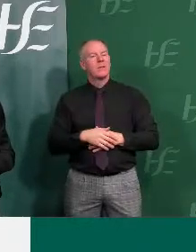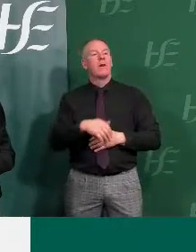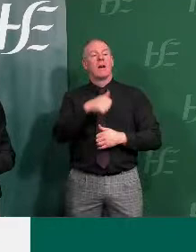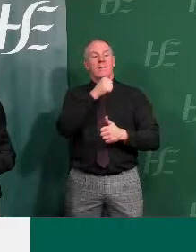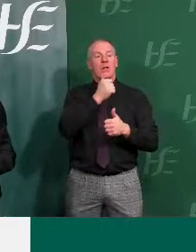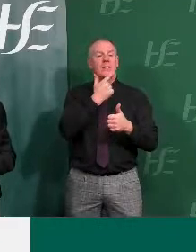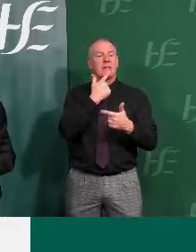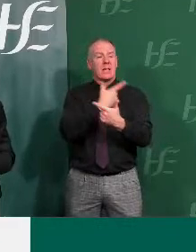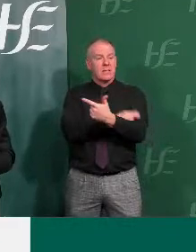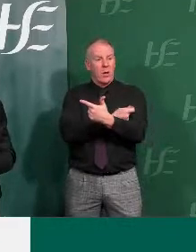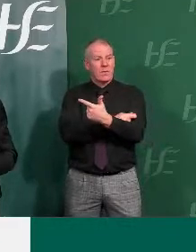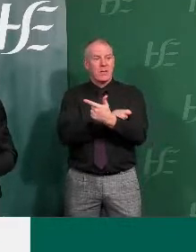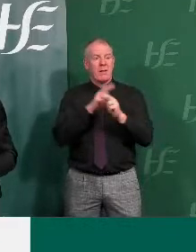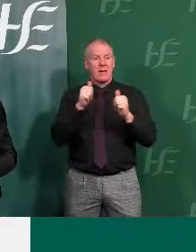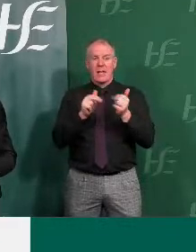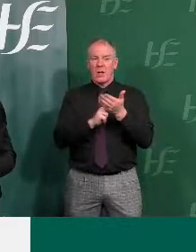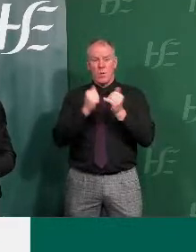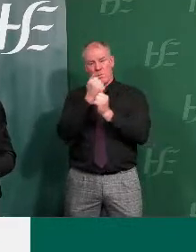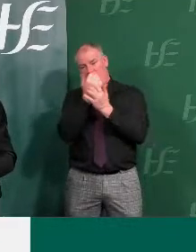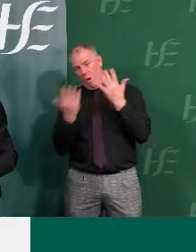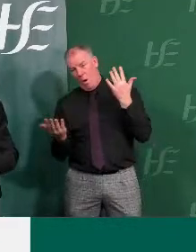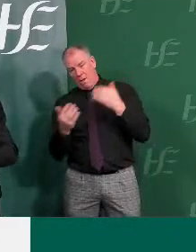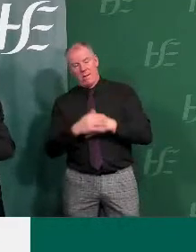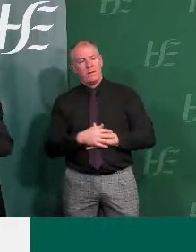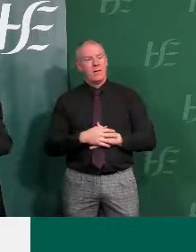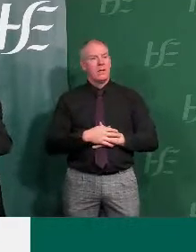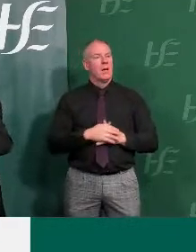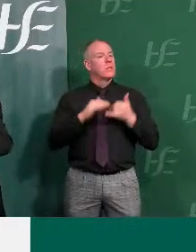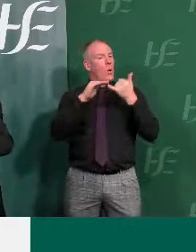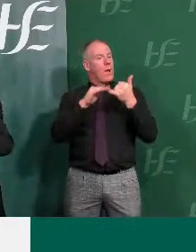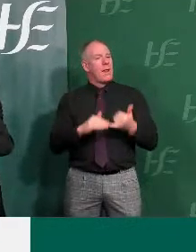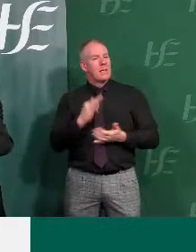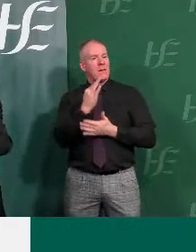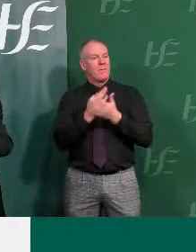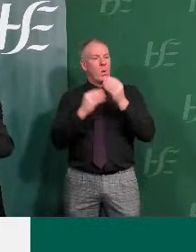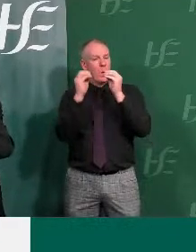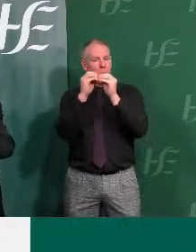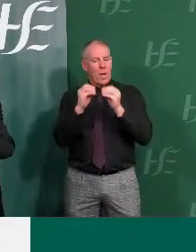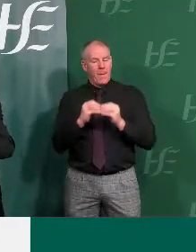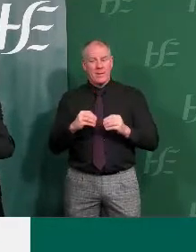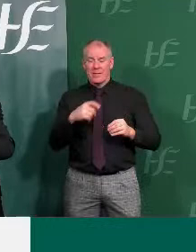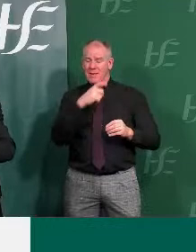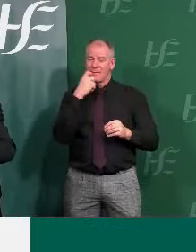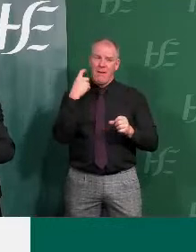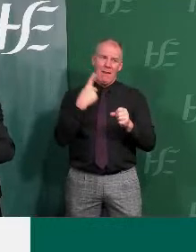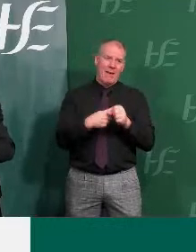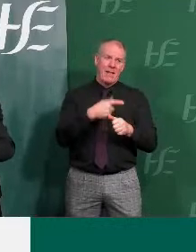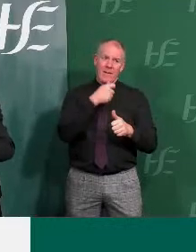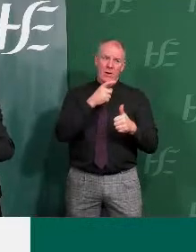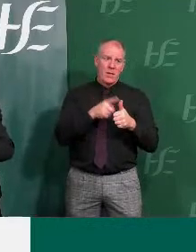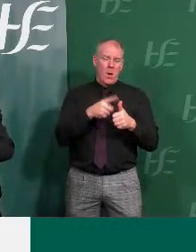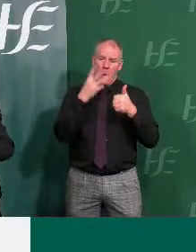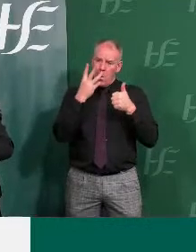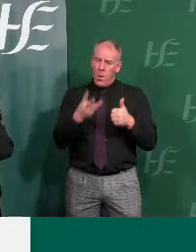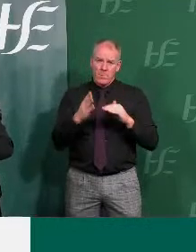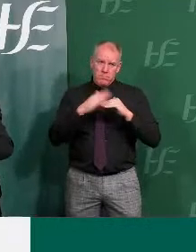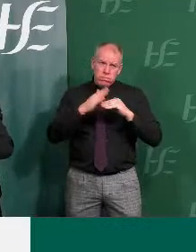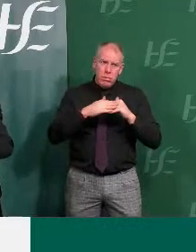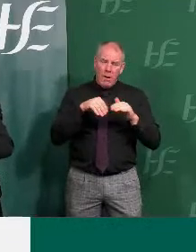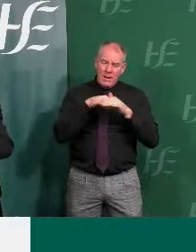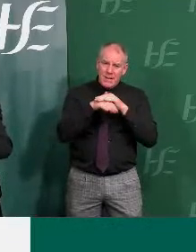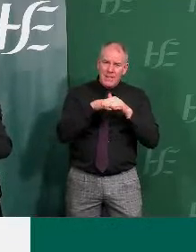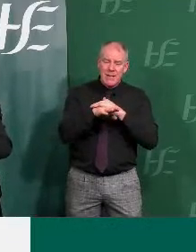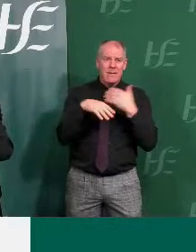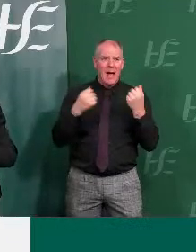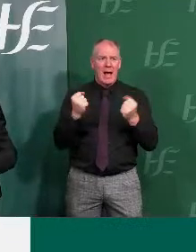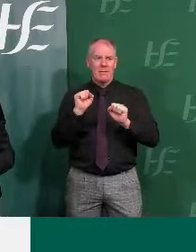dose 2s will continue. So closing messages from myself are, first of all, to restate what I just said here. We really want to see people coming forward and